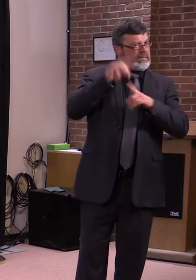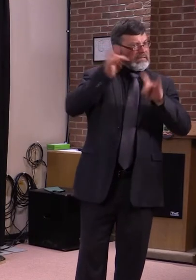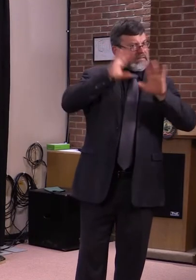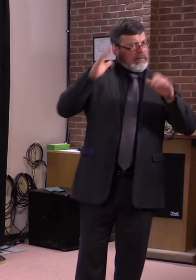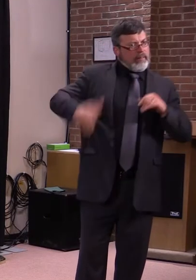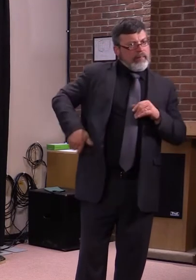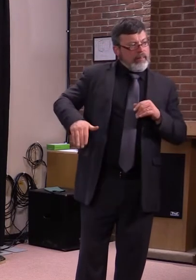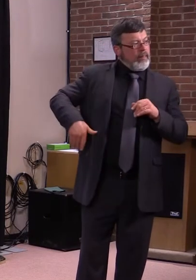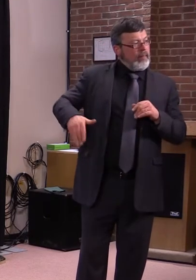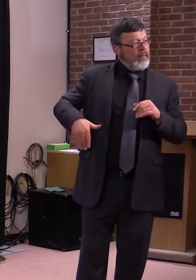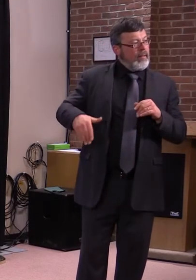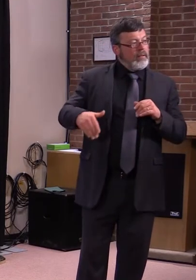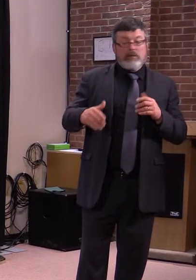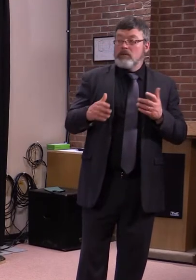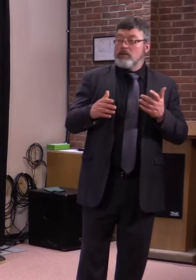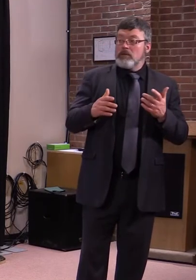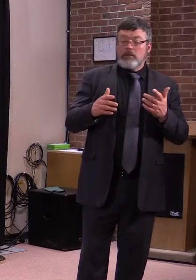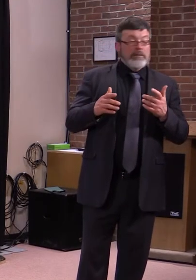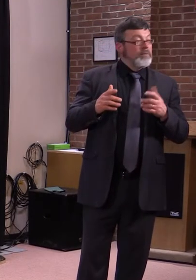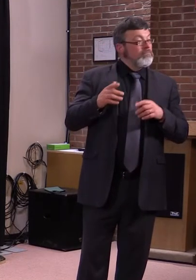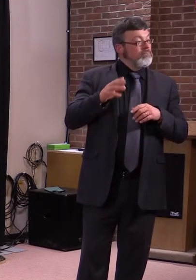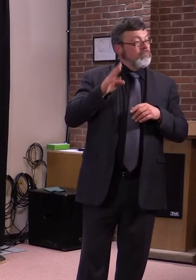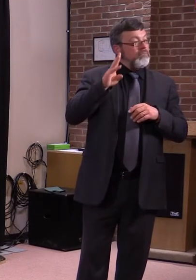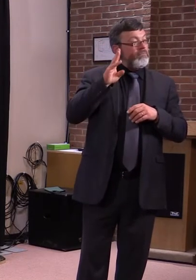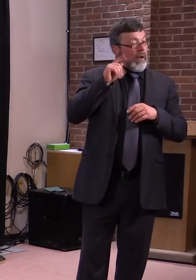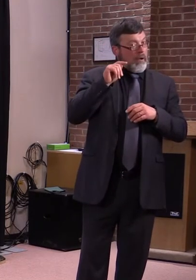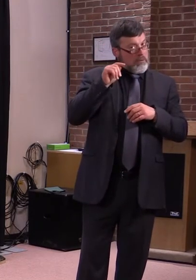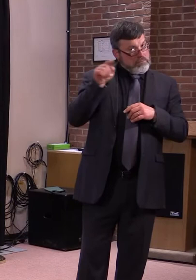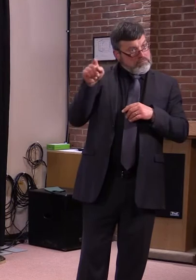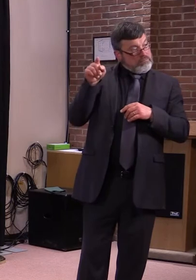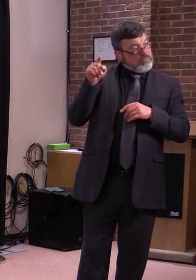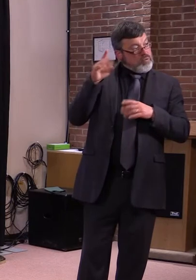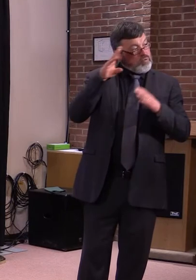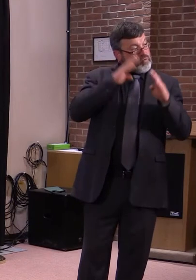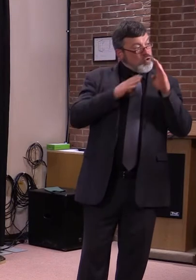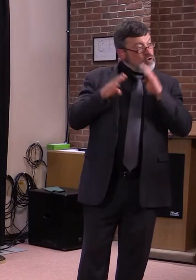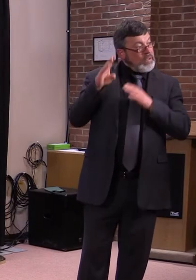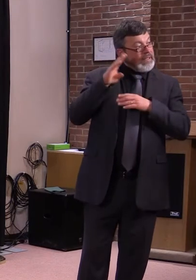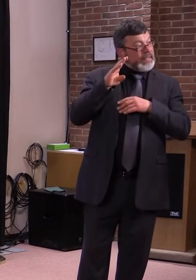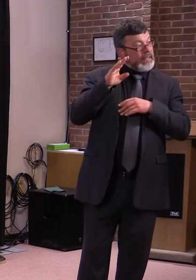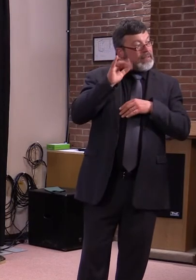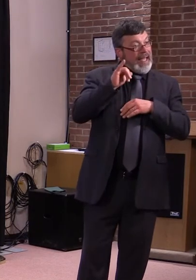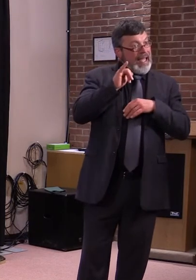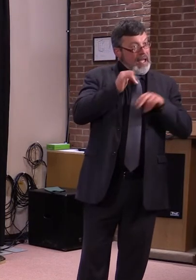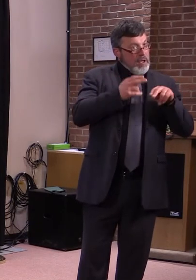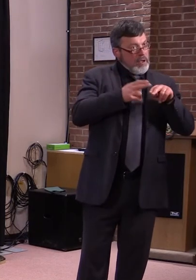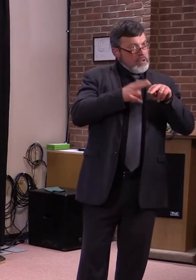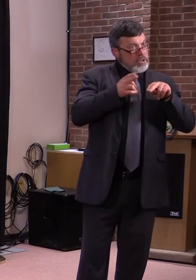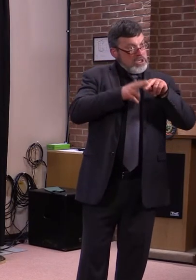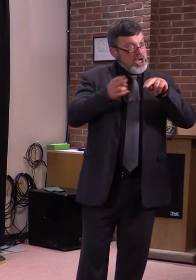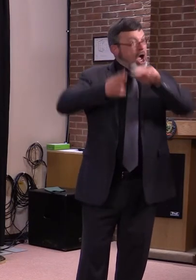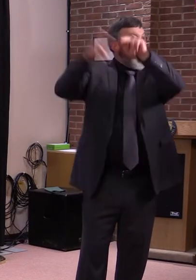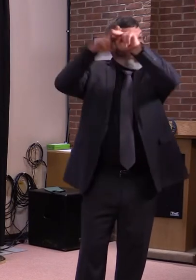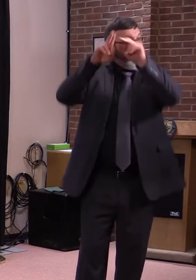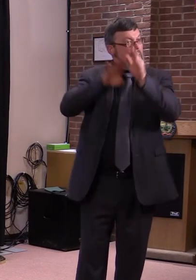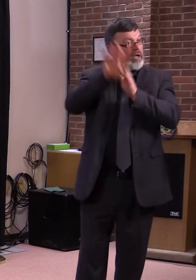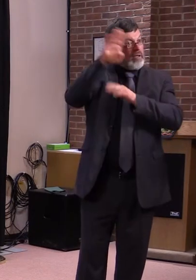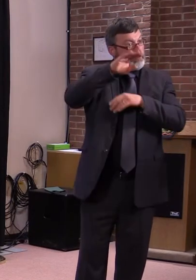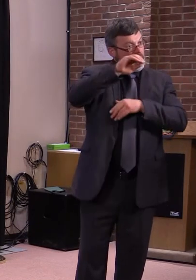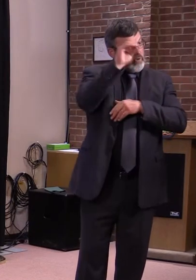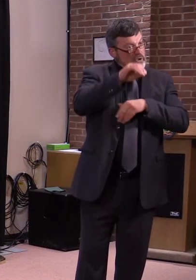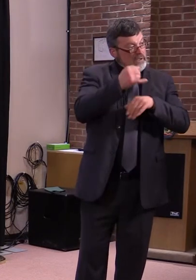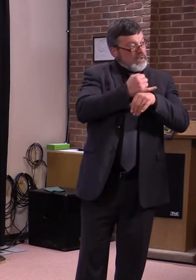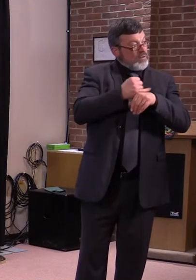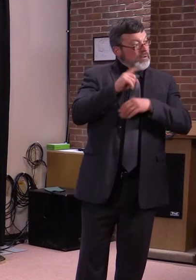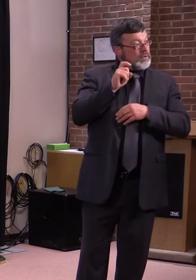there's concern on the other hand that they're raising the rates too fast could put the country into a recession. And I'm